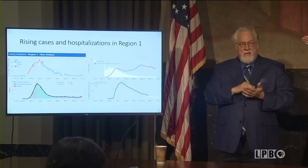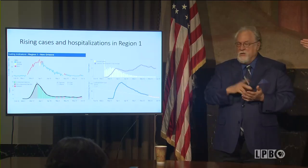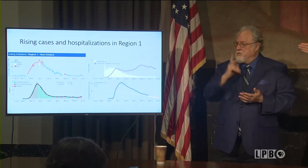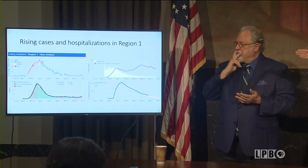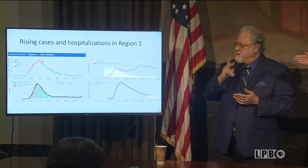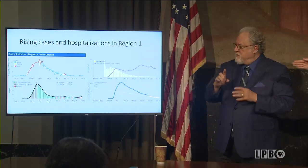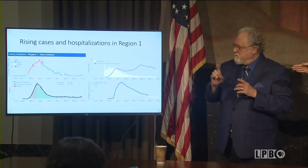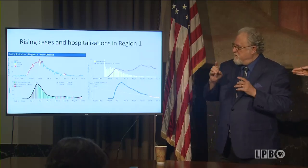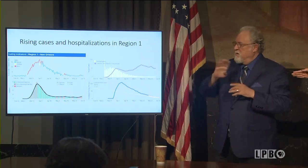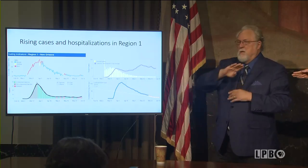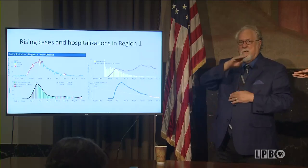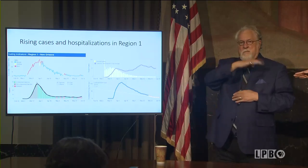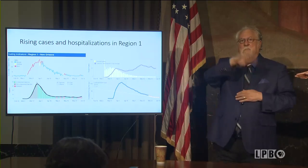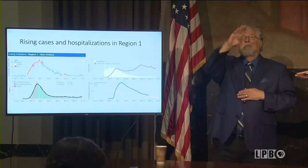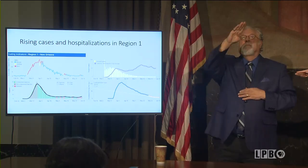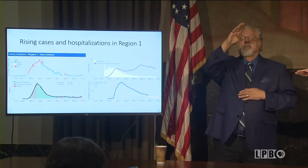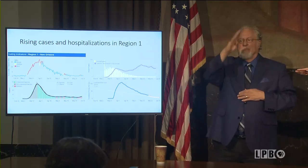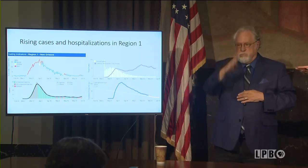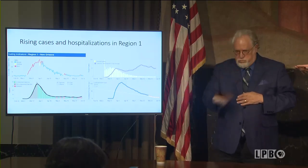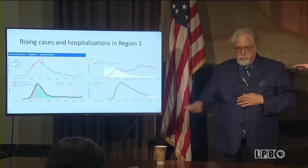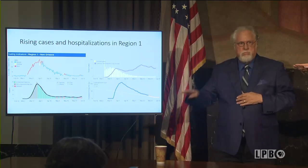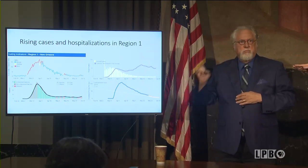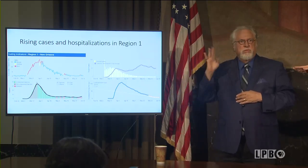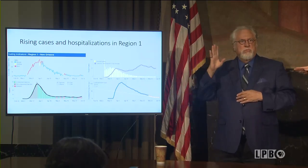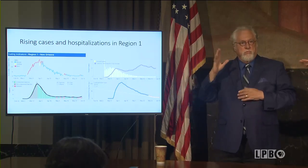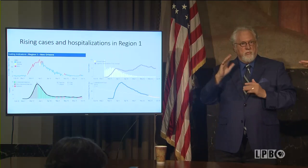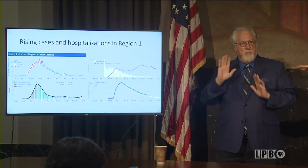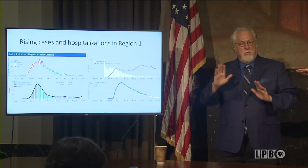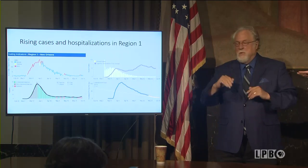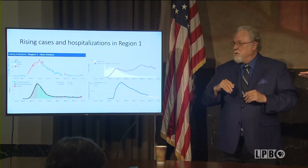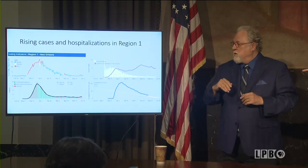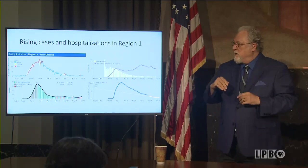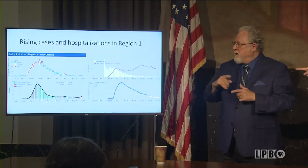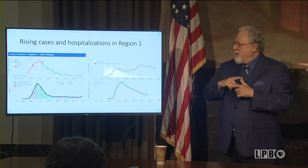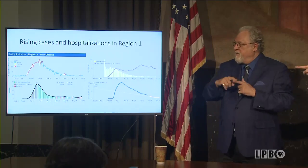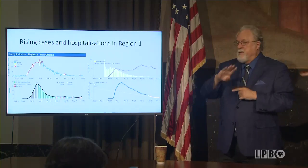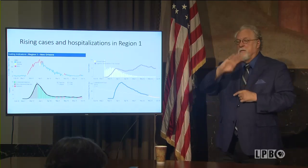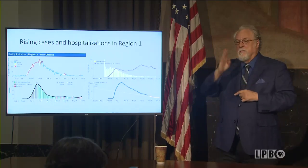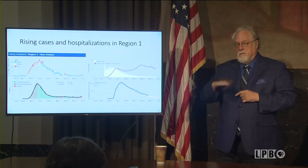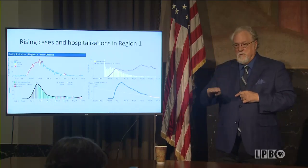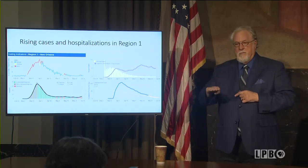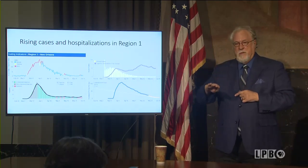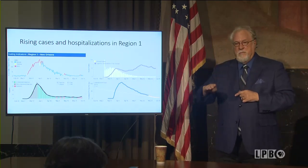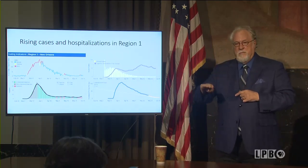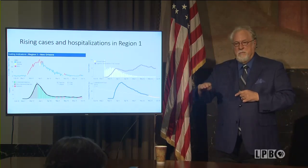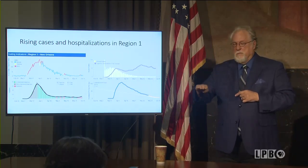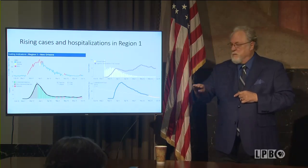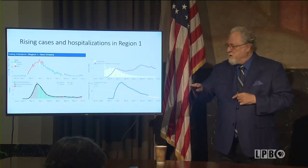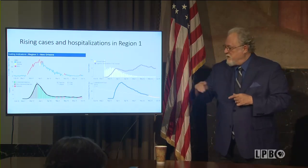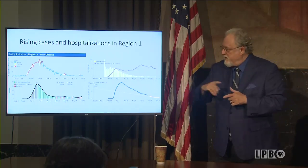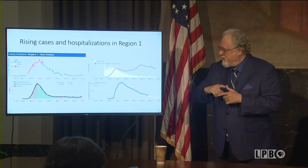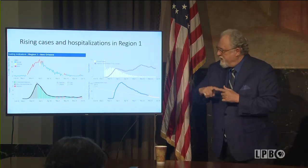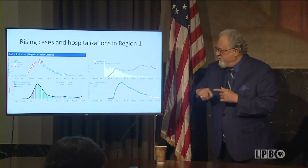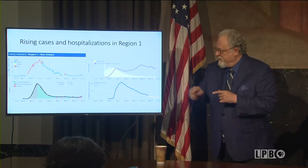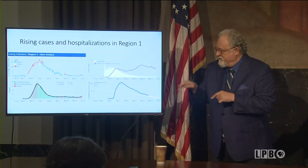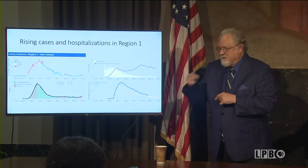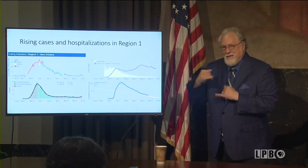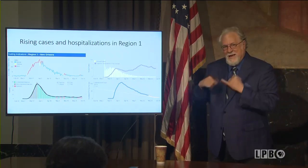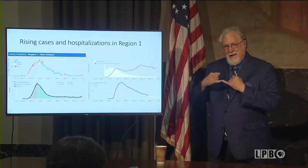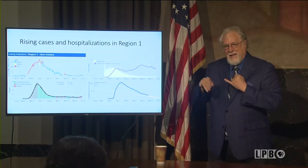really dramatic decline after that initial slope, plateauing out, but again, the most recent nearly week